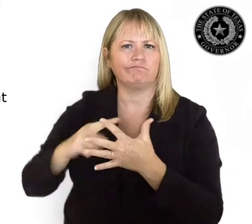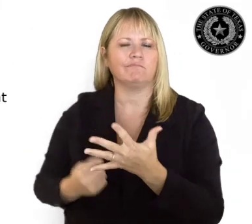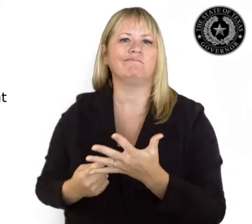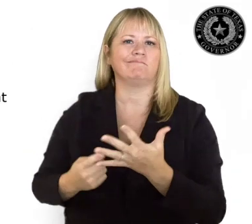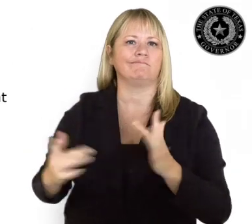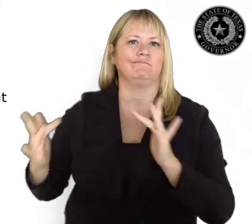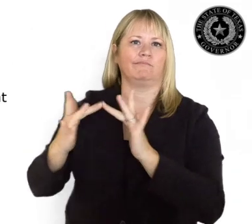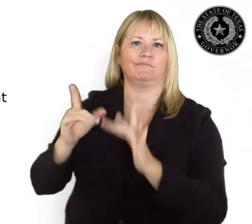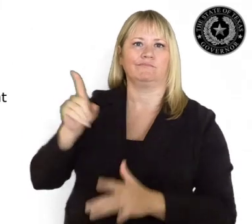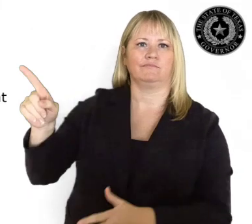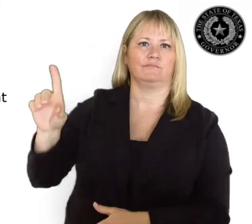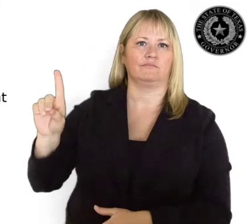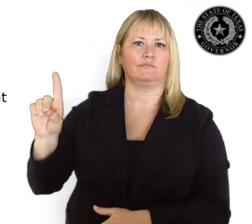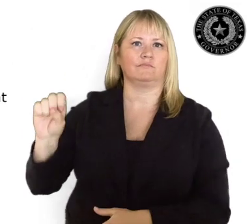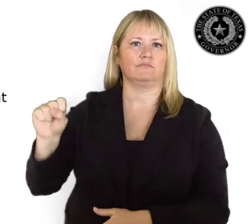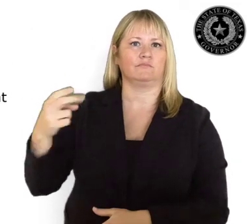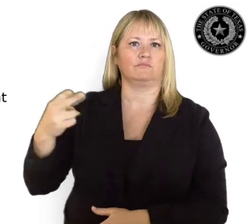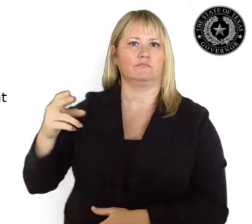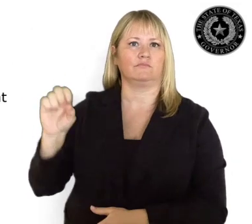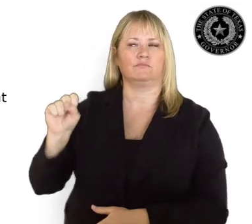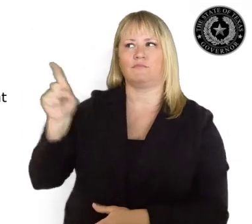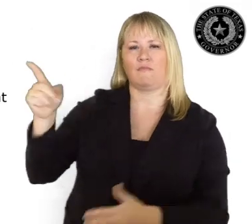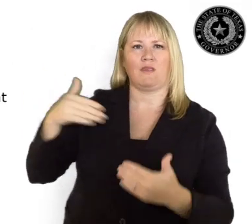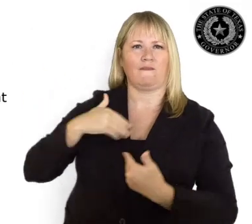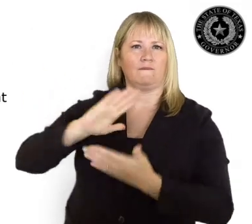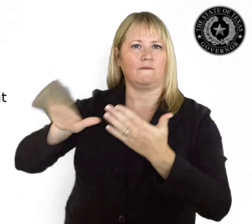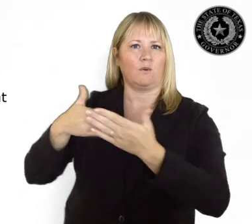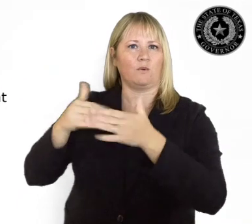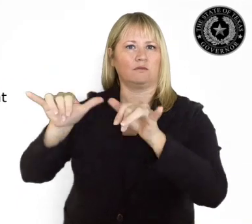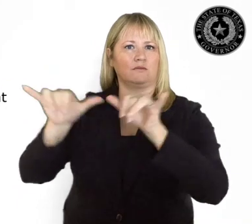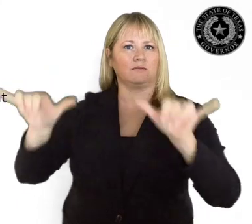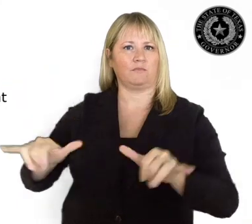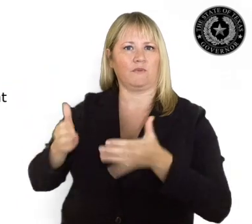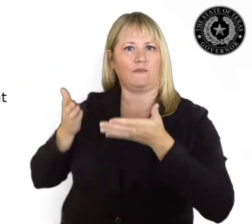DSHS regarding minimal cases of COVID-19.